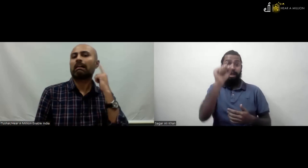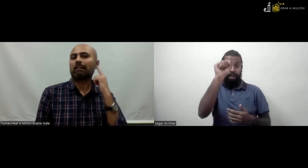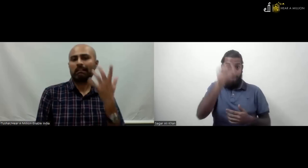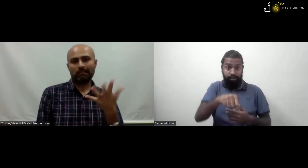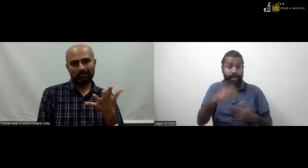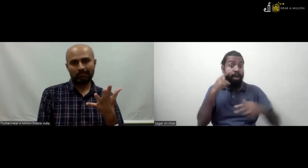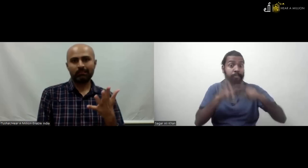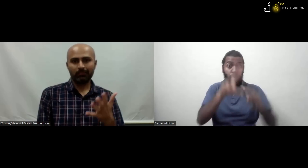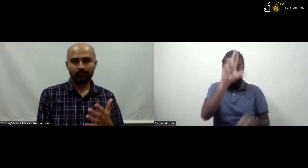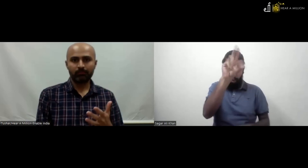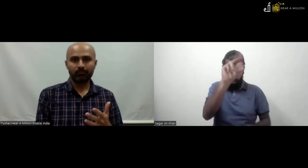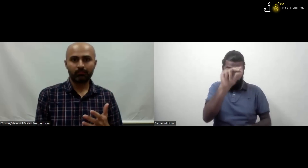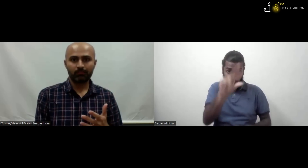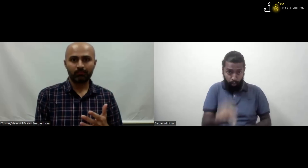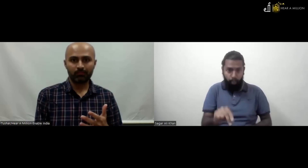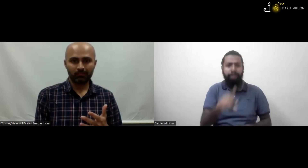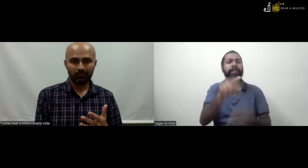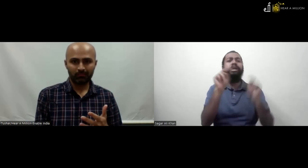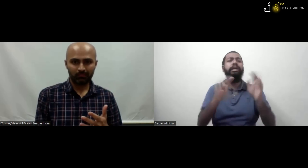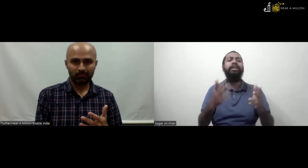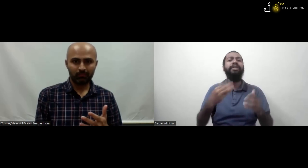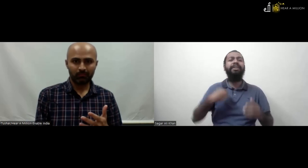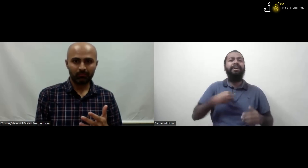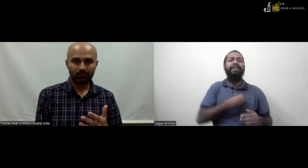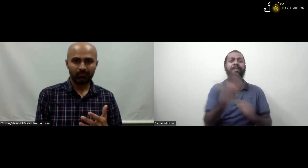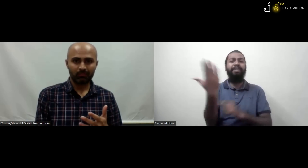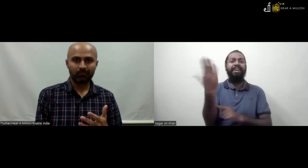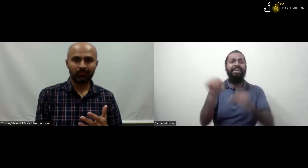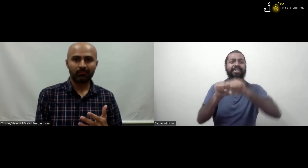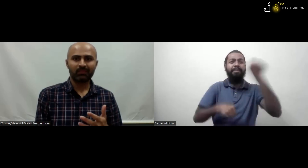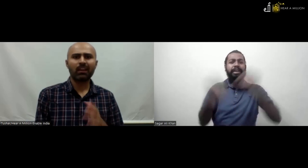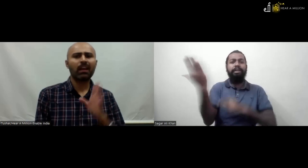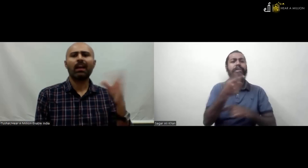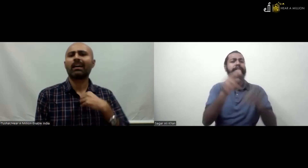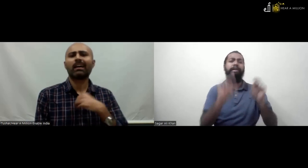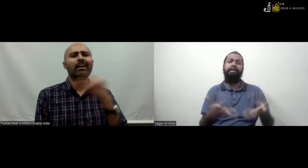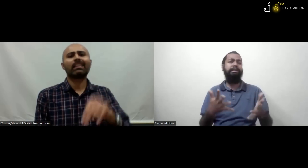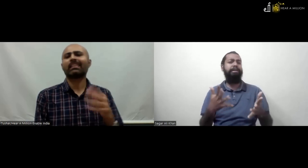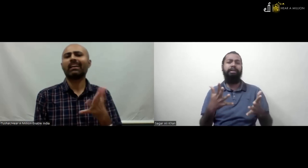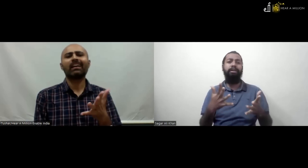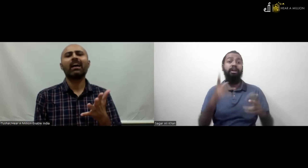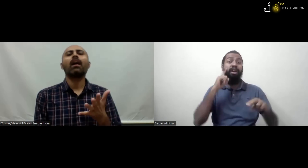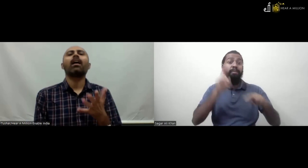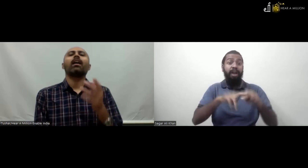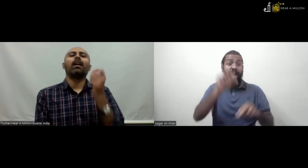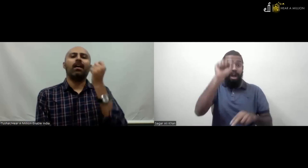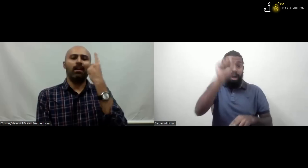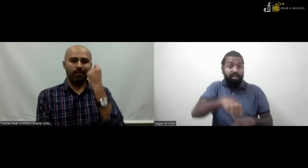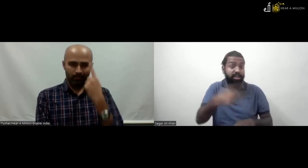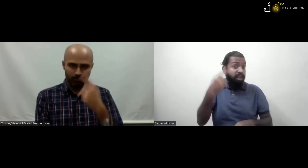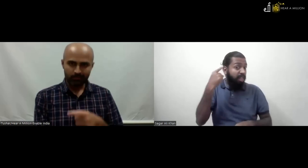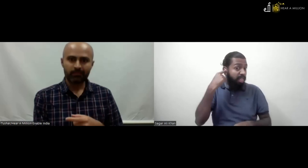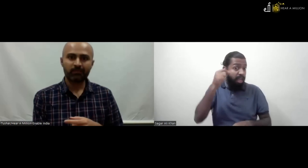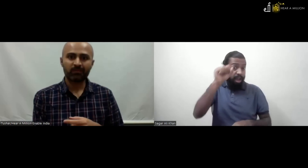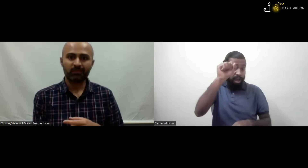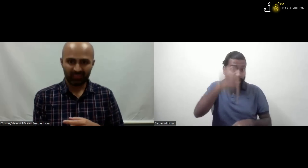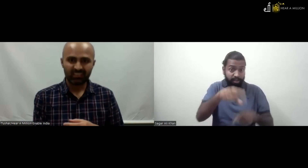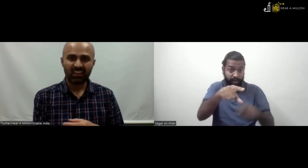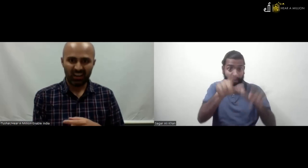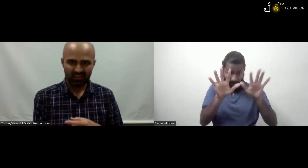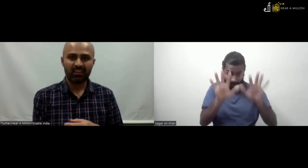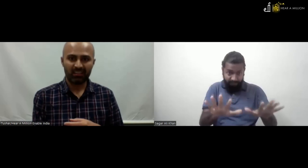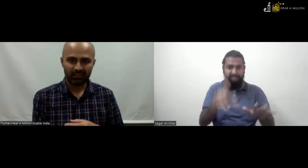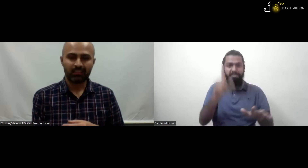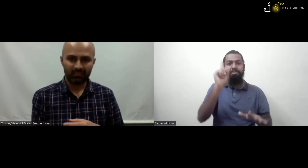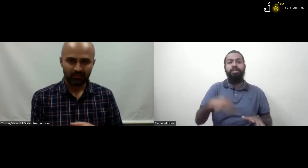no, no, no, no, no. But one thing that, yes, I don't hear. That I put. But the fact is that, see, if you